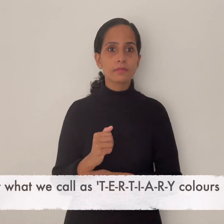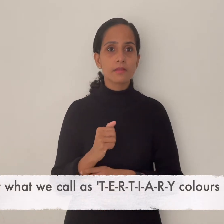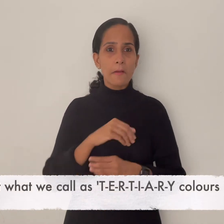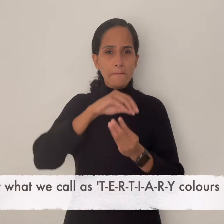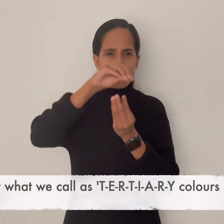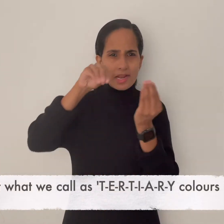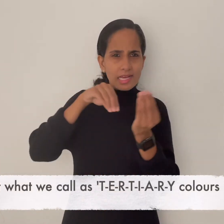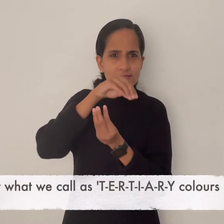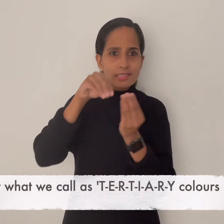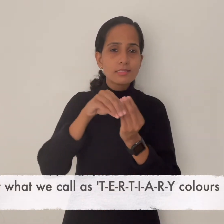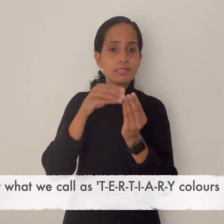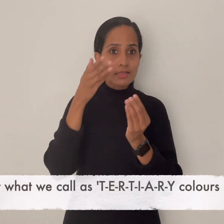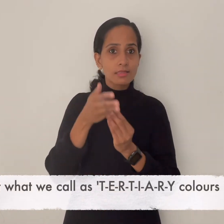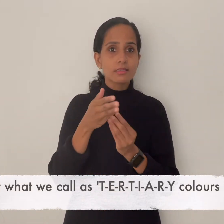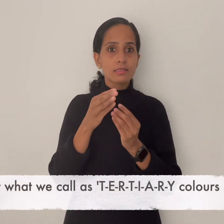then we get what we call